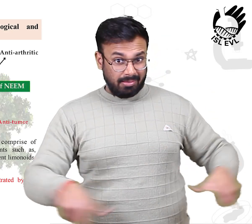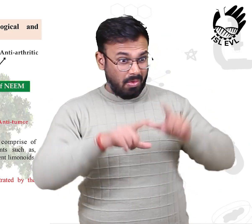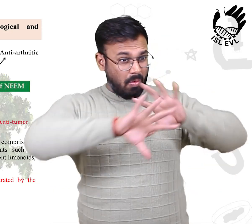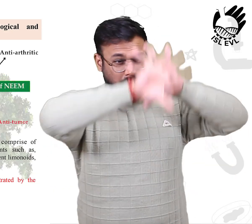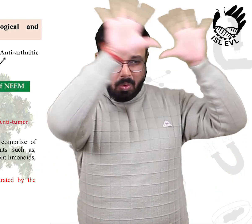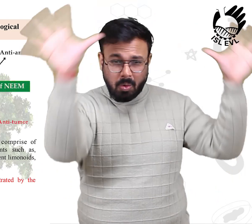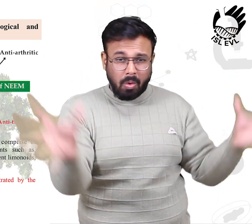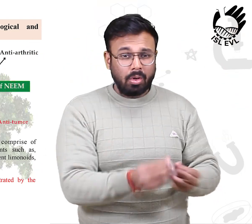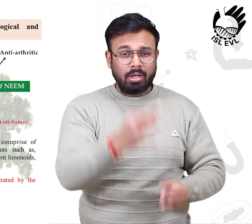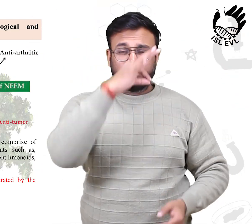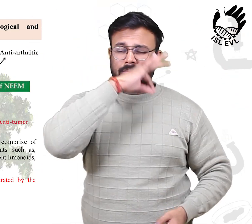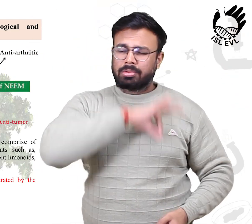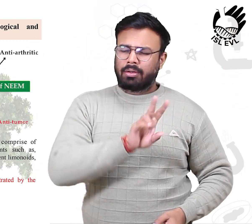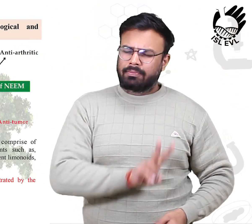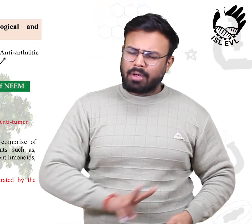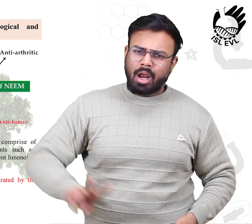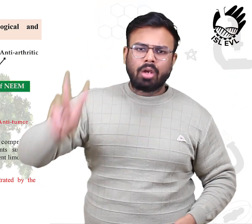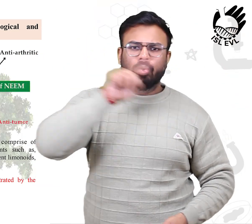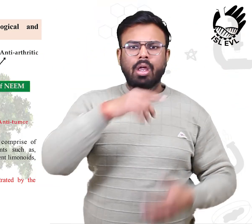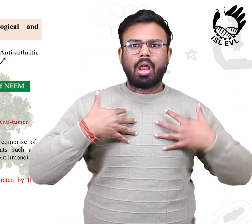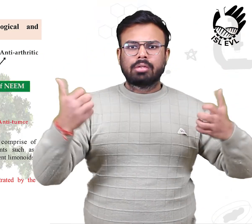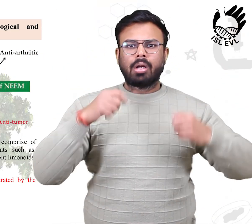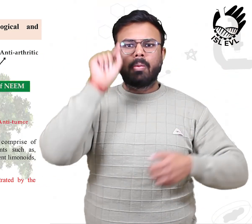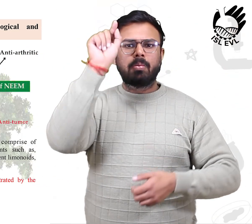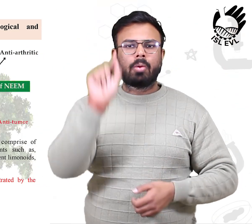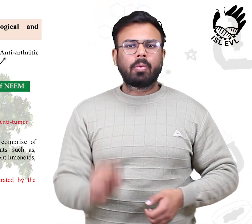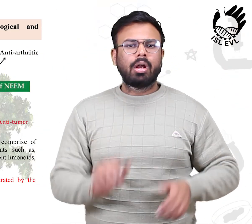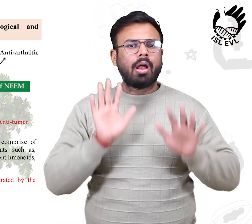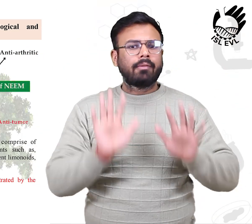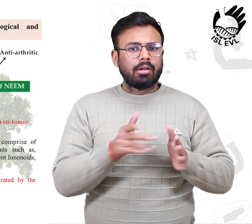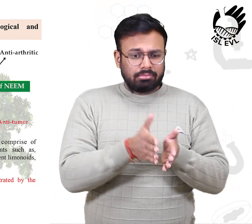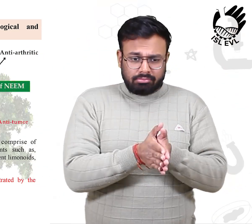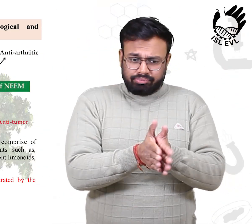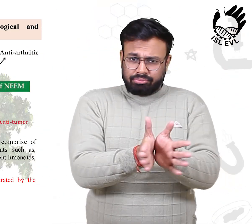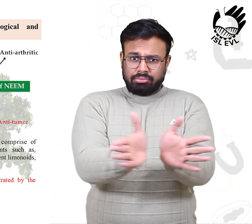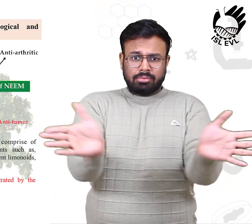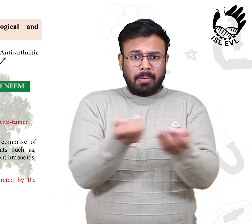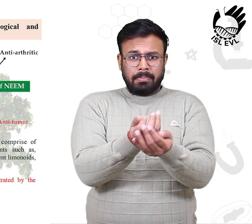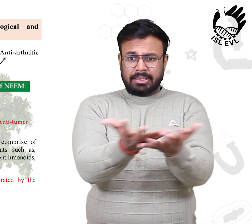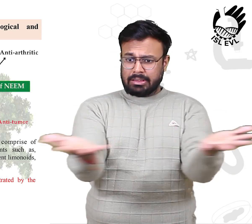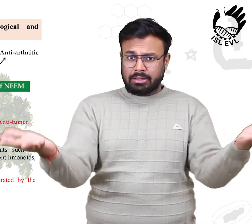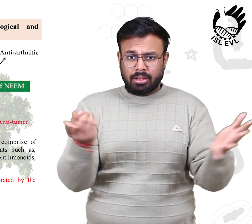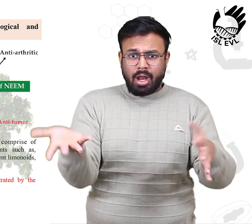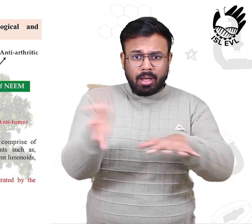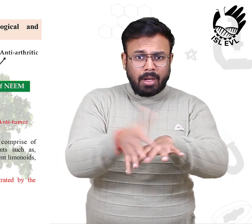The entire plant has therapeutic values as it comprises of complex high number